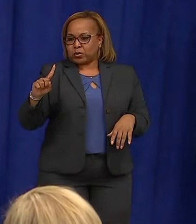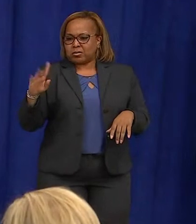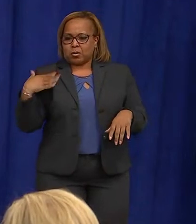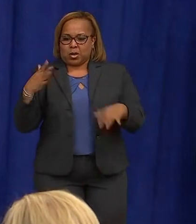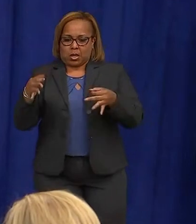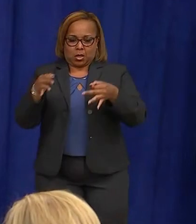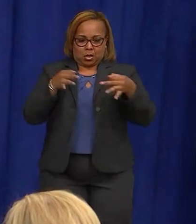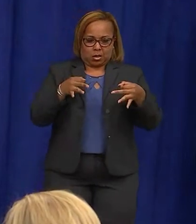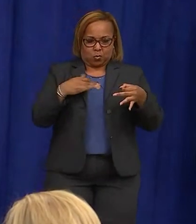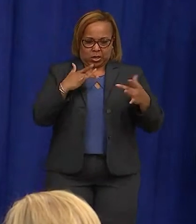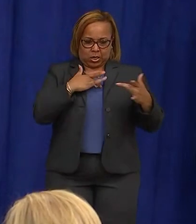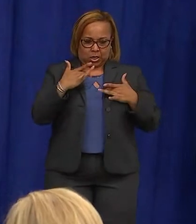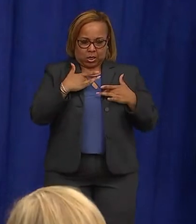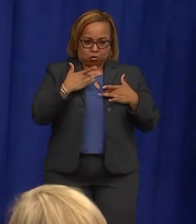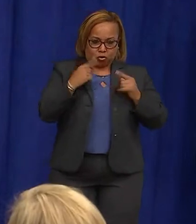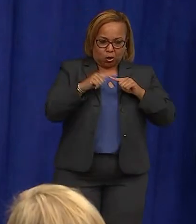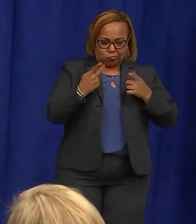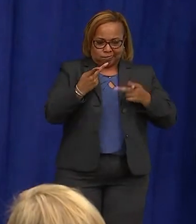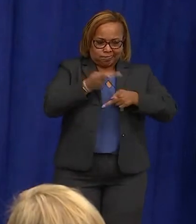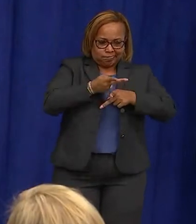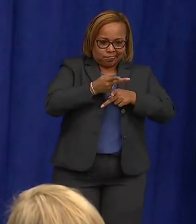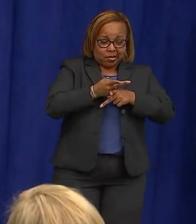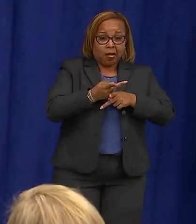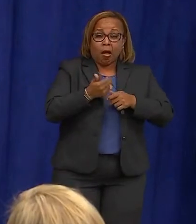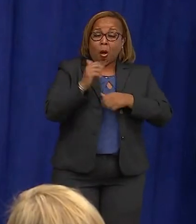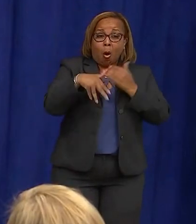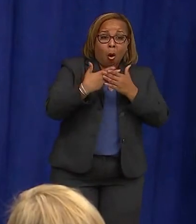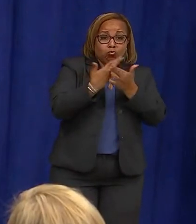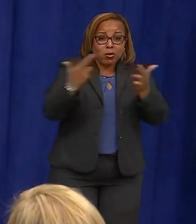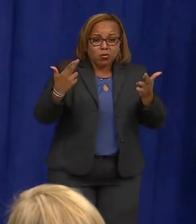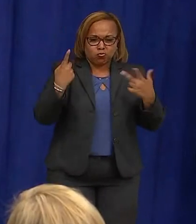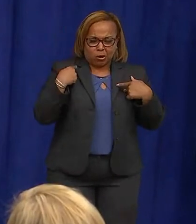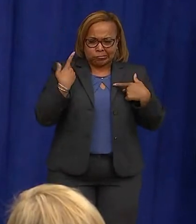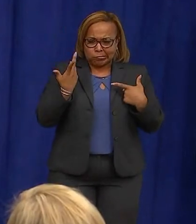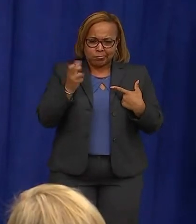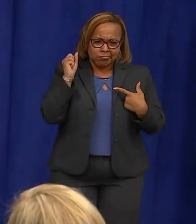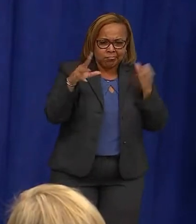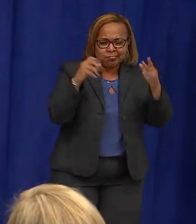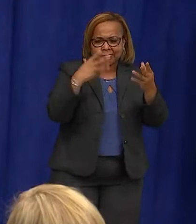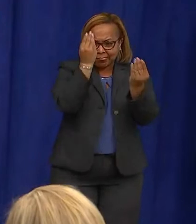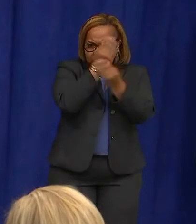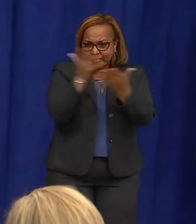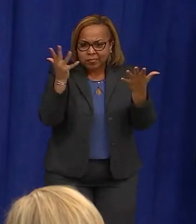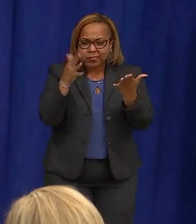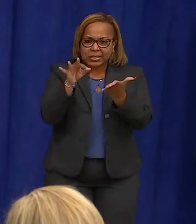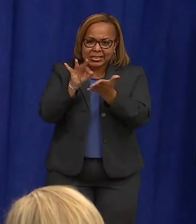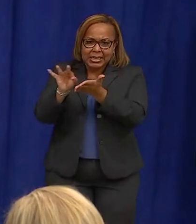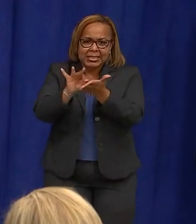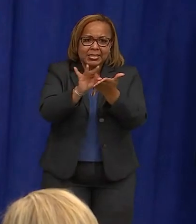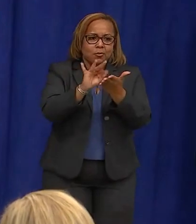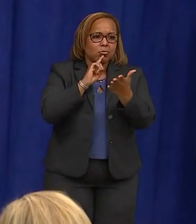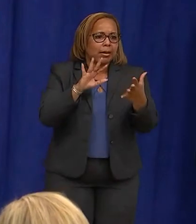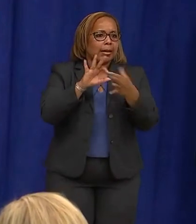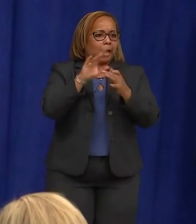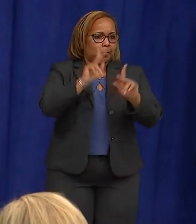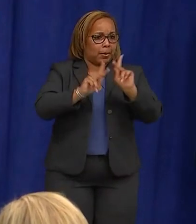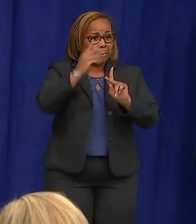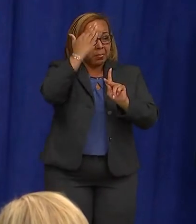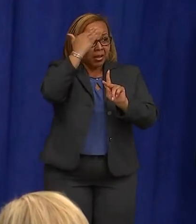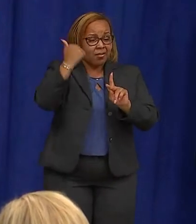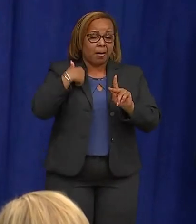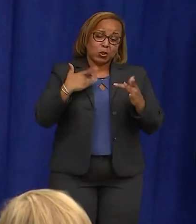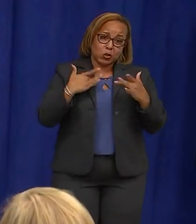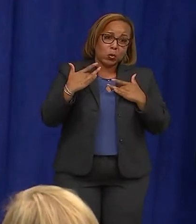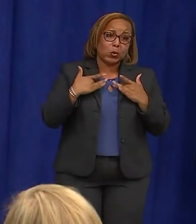is our last day, and we are throwing every resource that we can to talk about the census, to connect people up, because